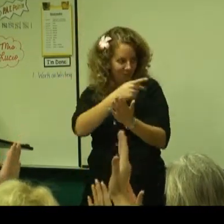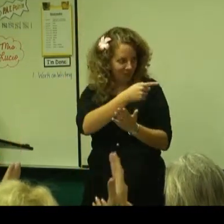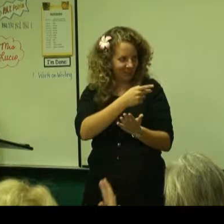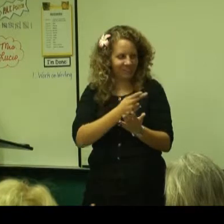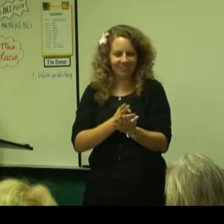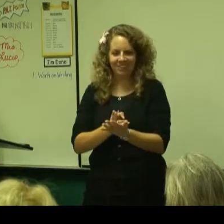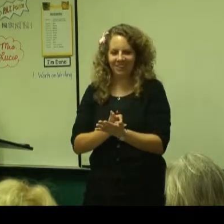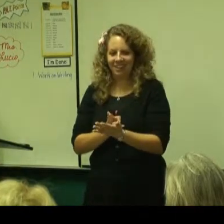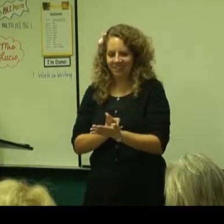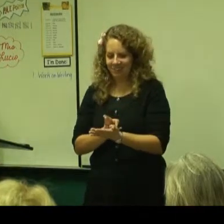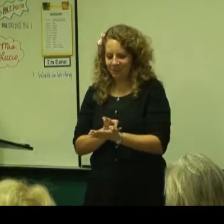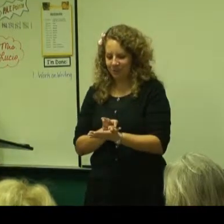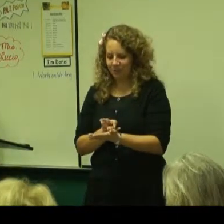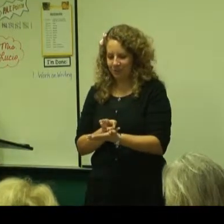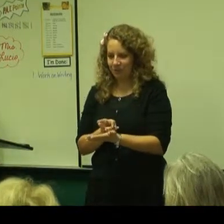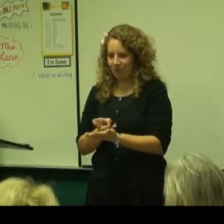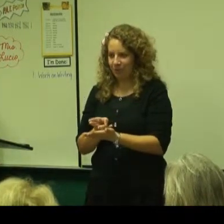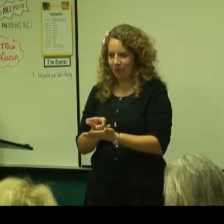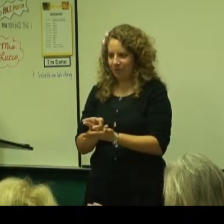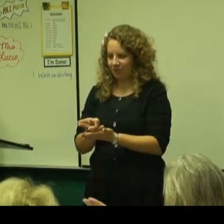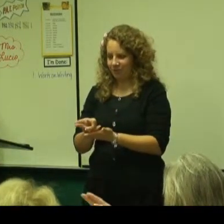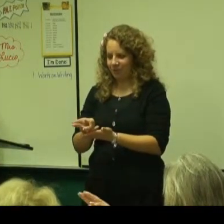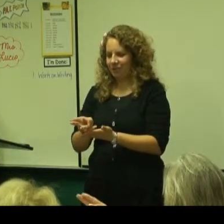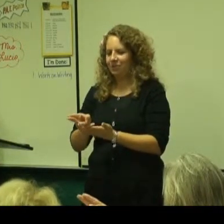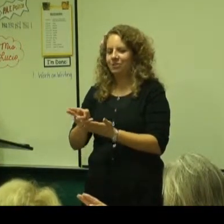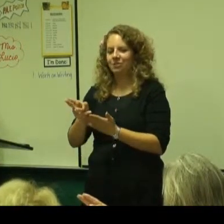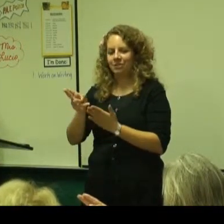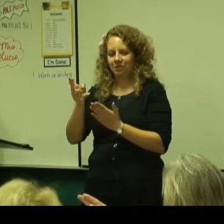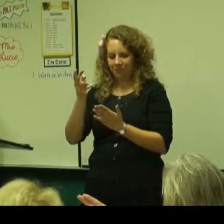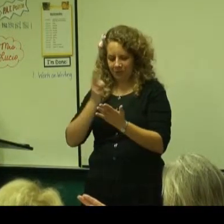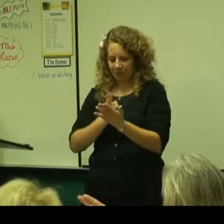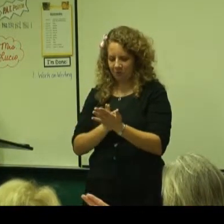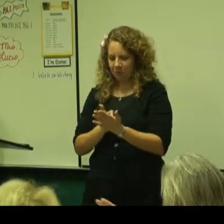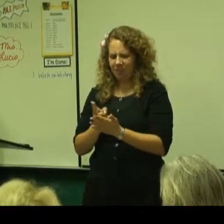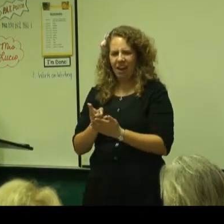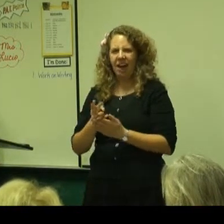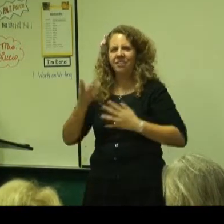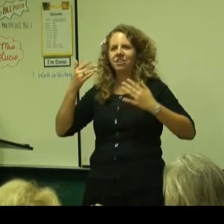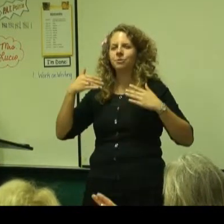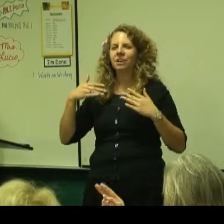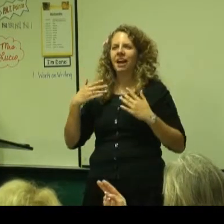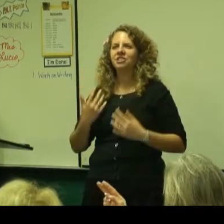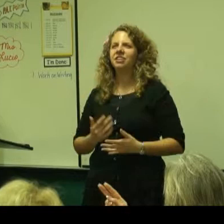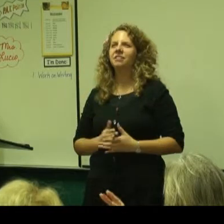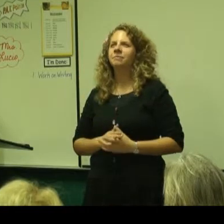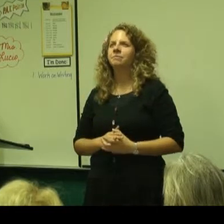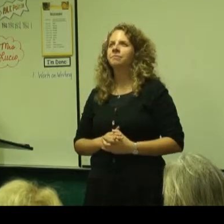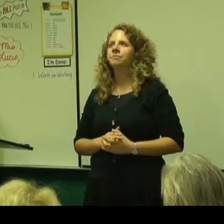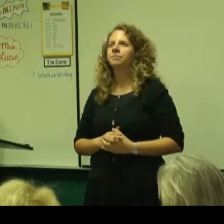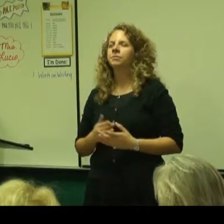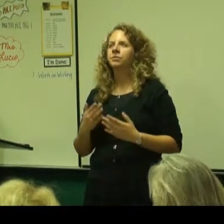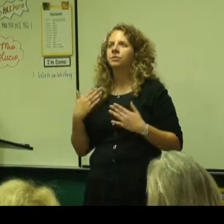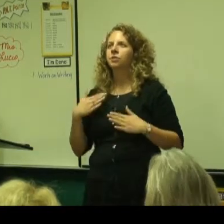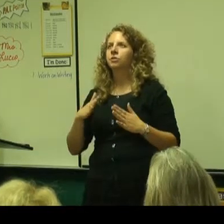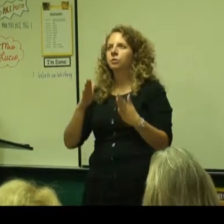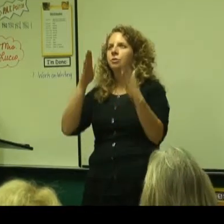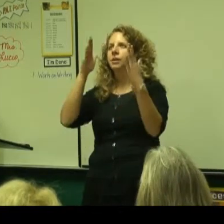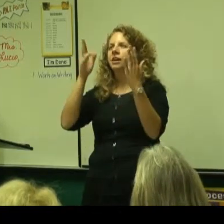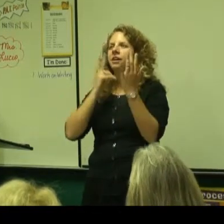we learned earlier. Truth. So truth. This one actually, the way.